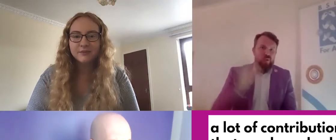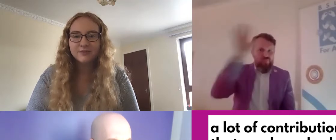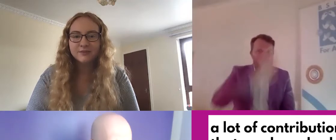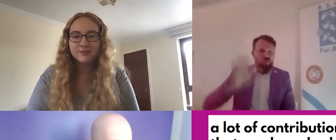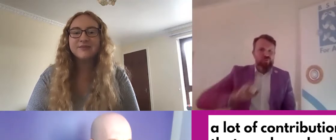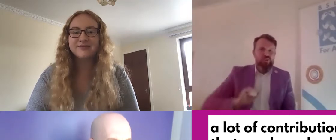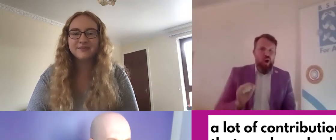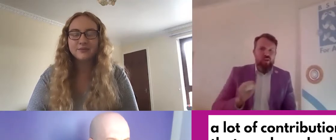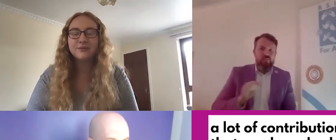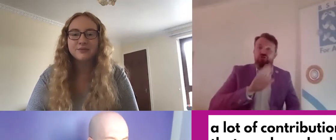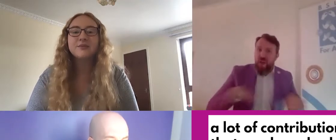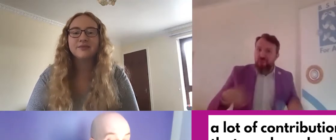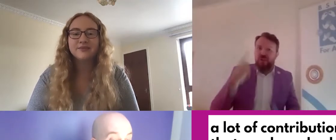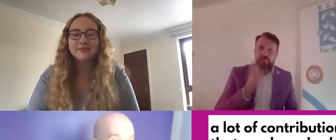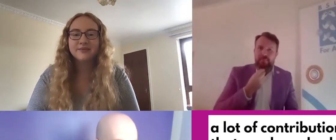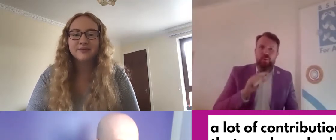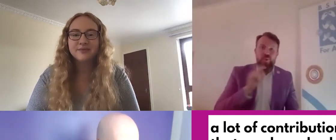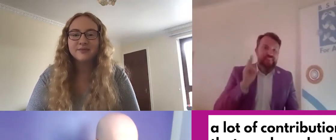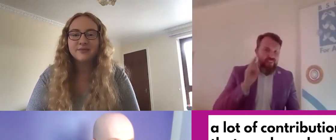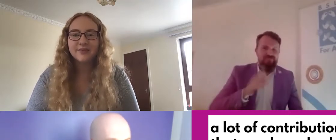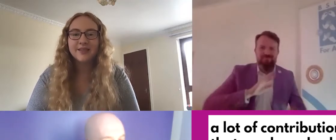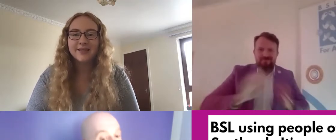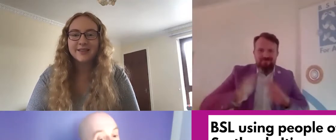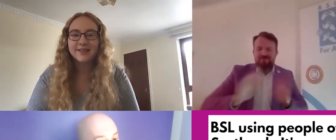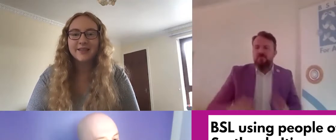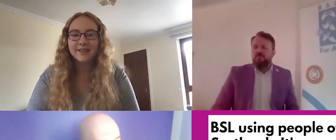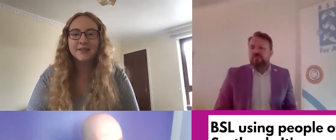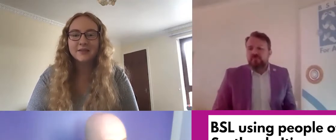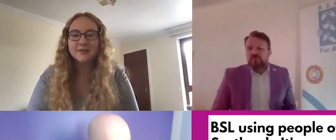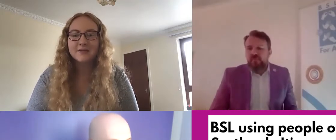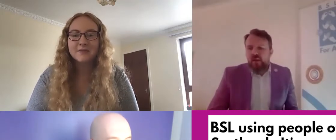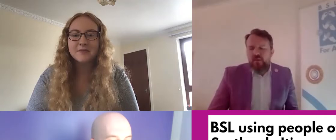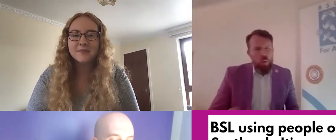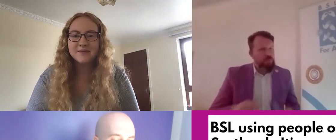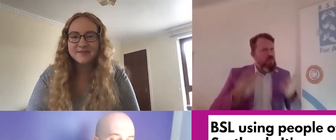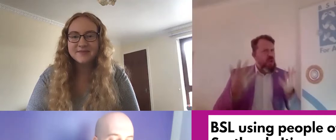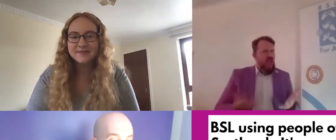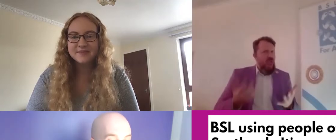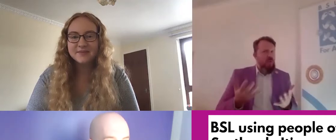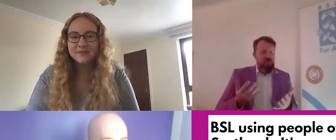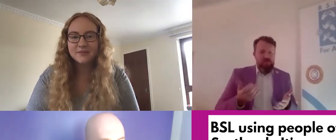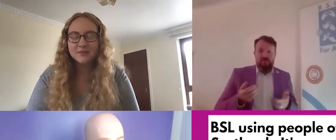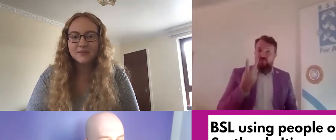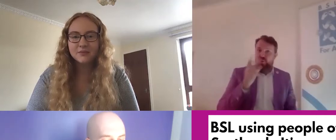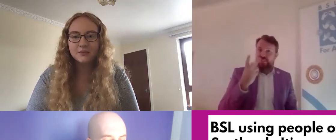do appreciate that, and thank you for representing the young people, the young BSL using people of